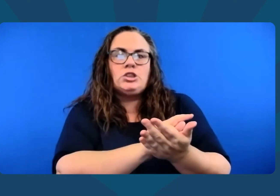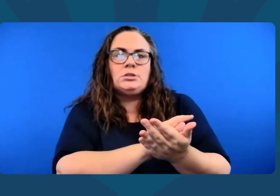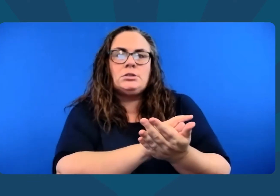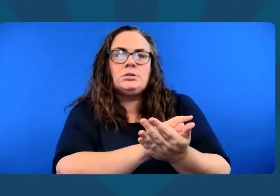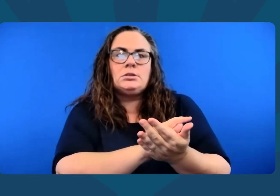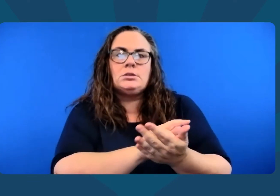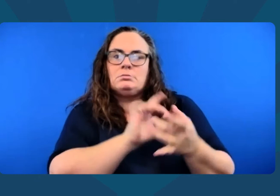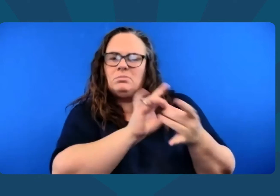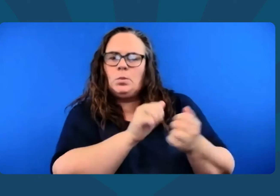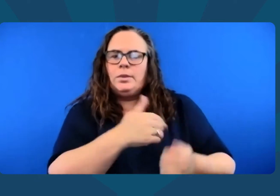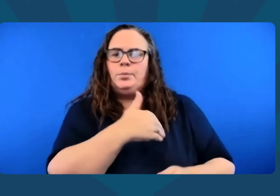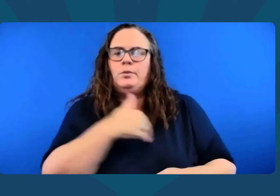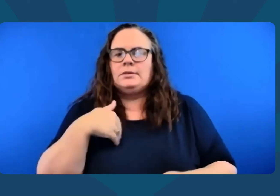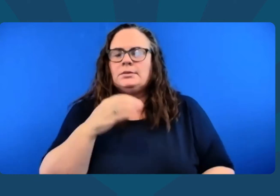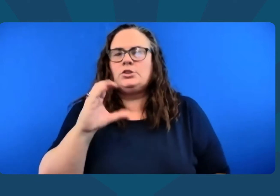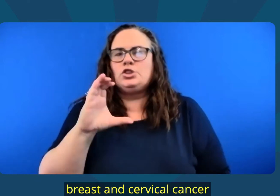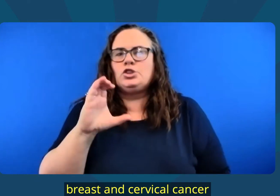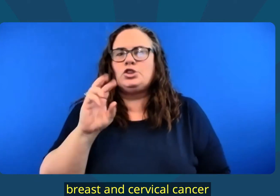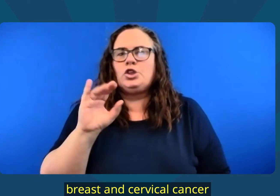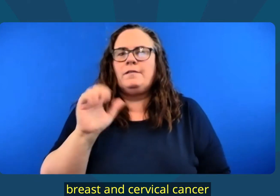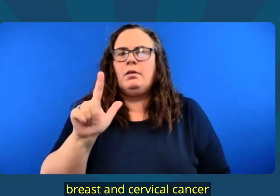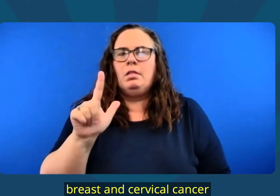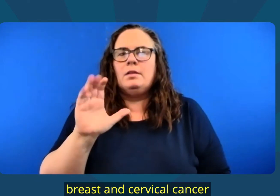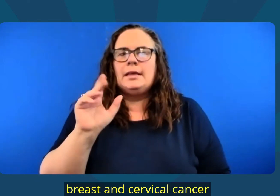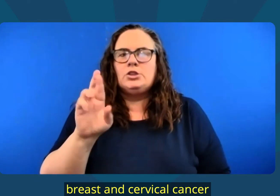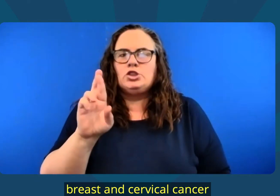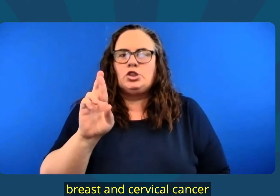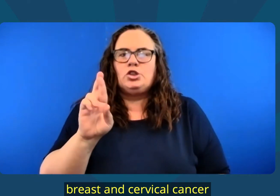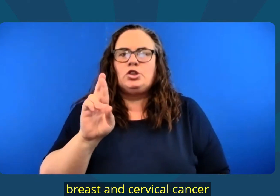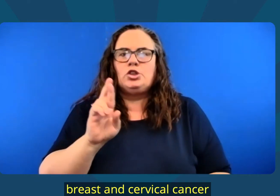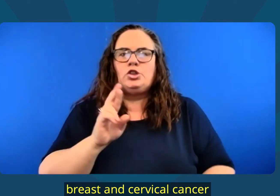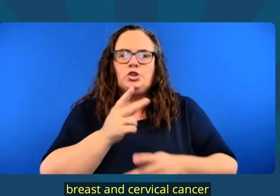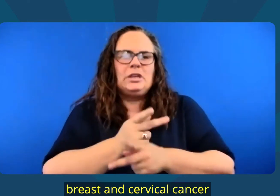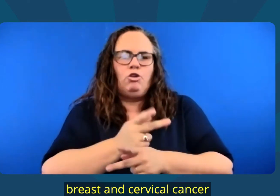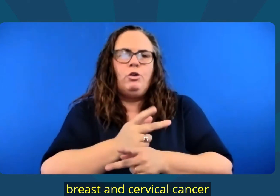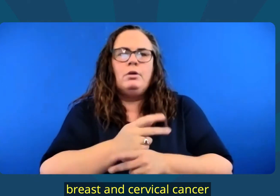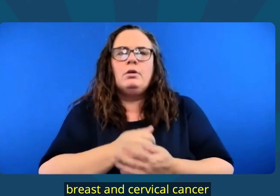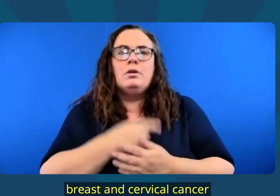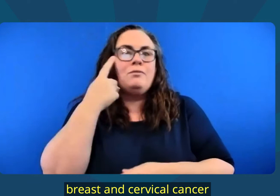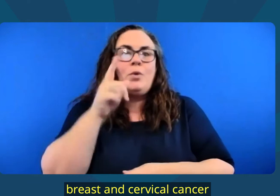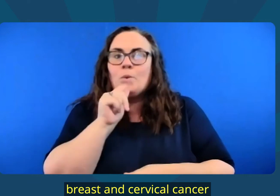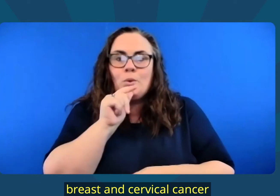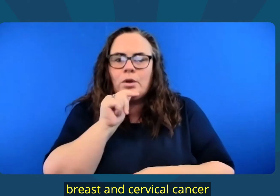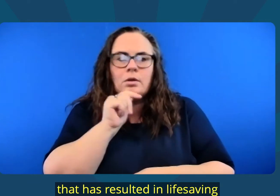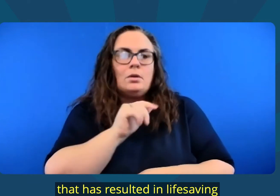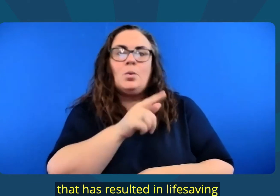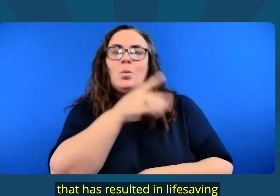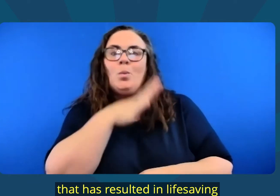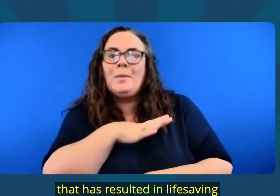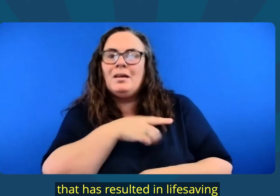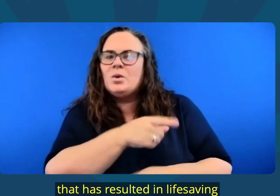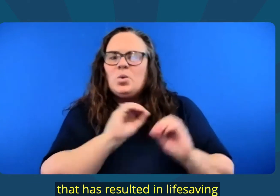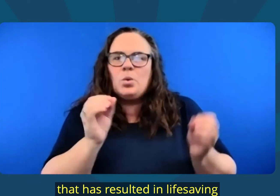I sponsored legislation providing breast and cervical cancer care to uninsured women that